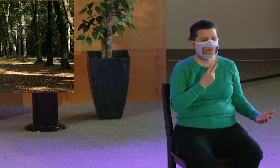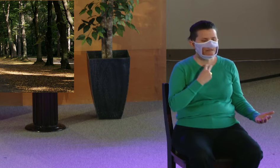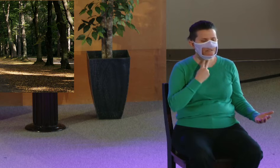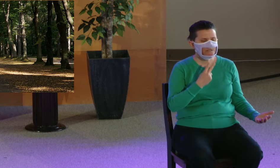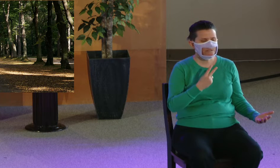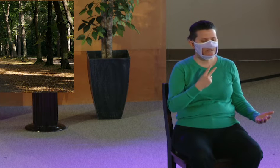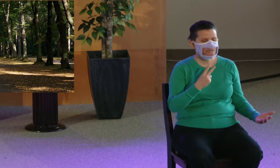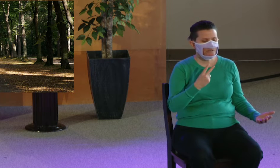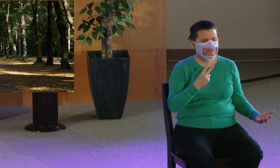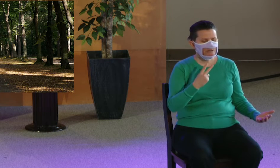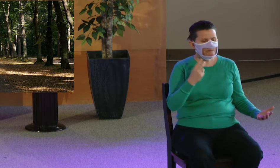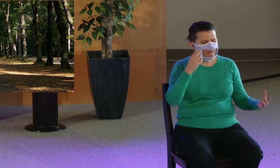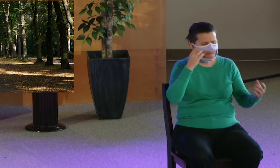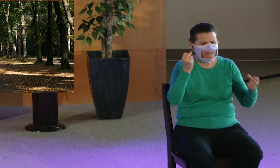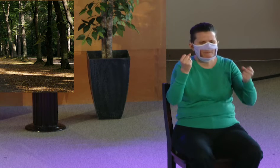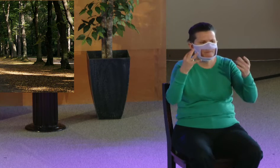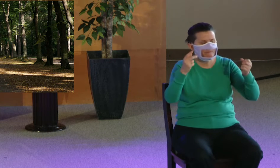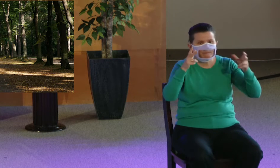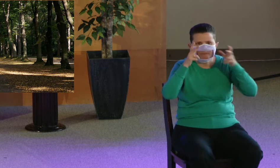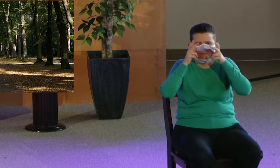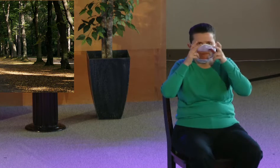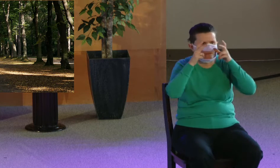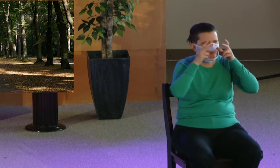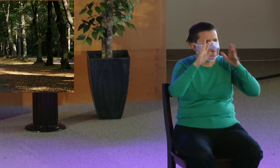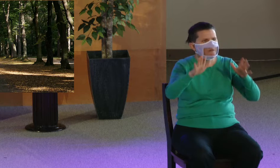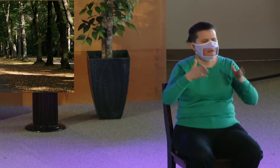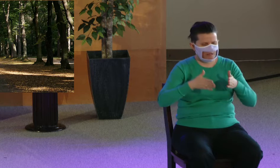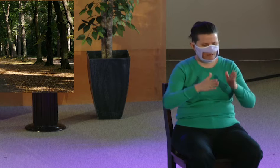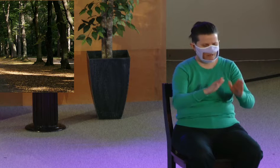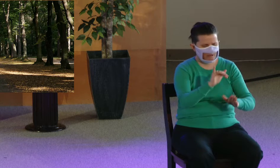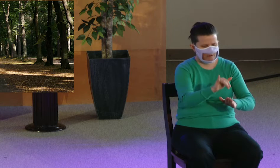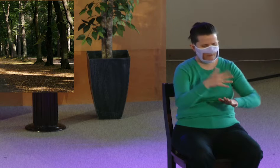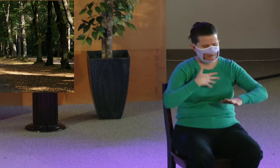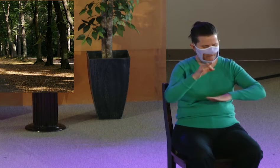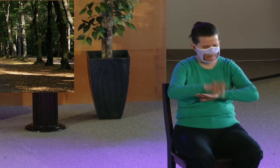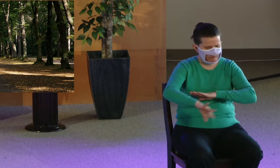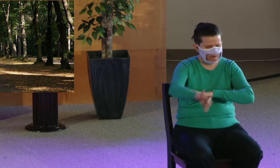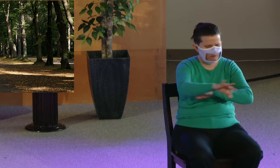allow that beautiful feel, that energy of love to just